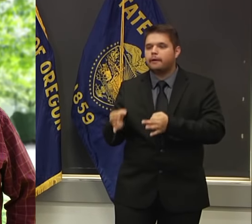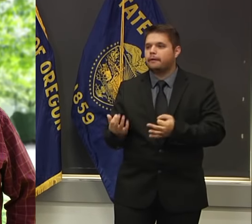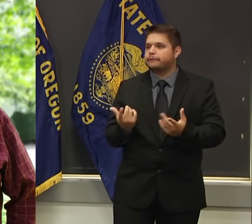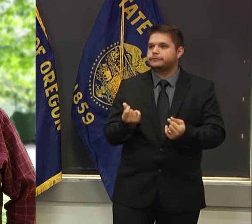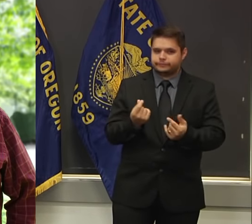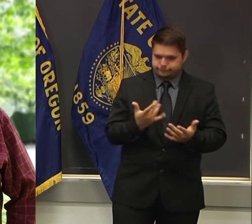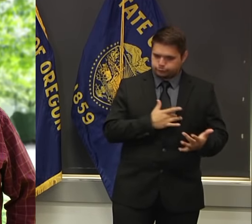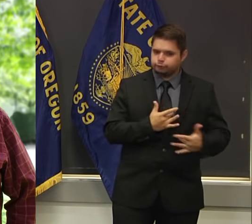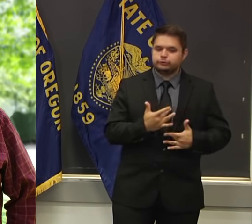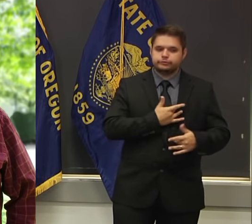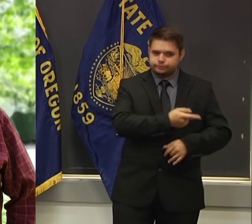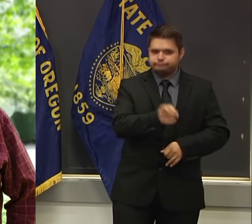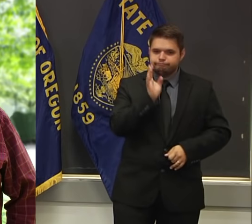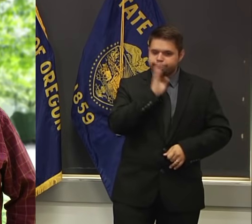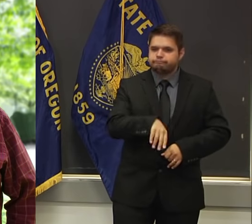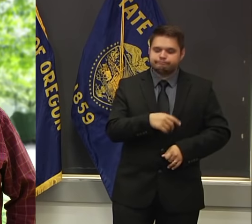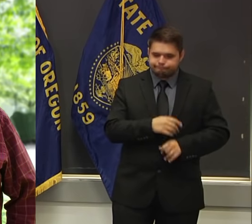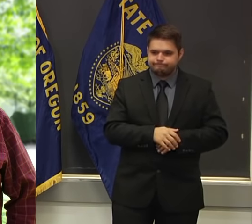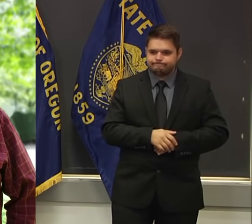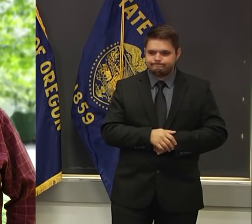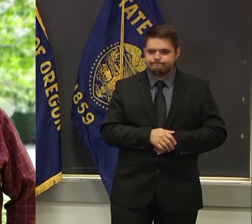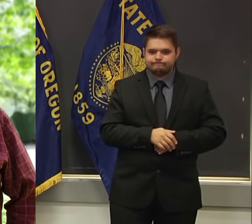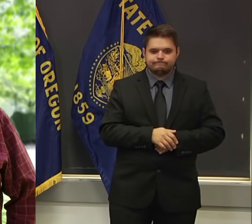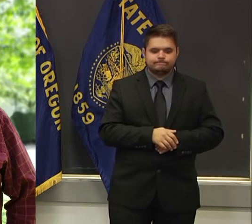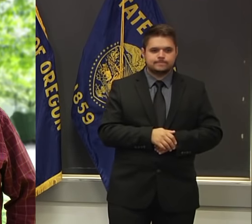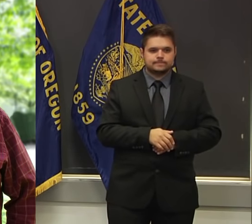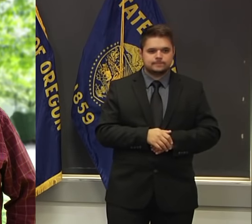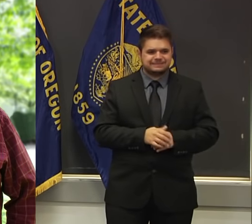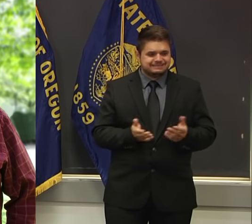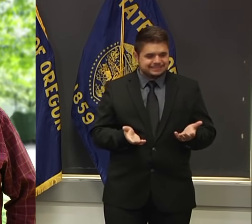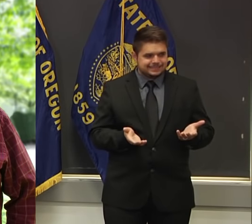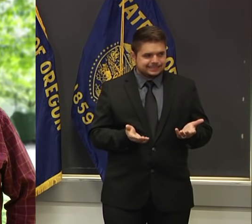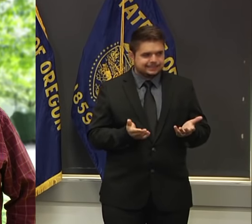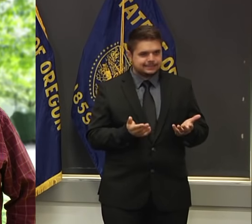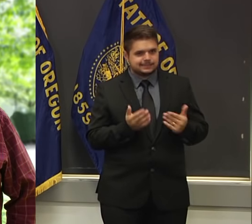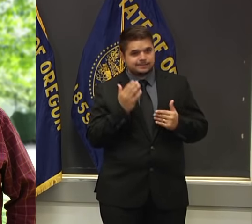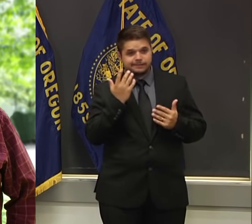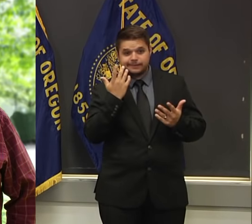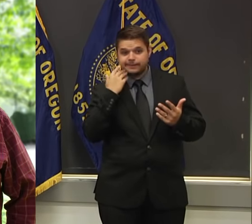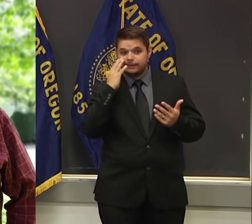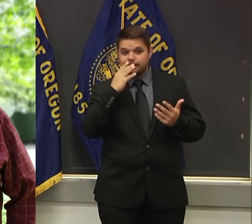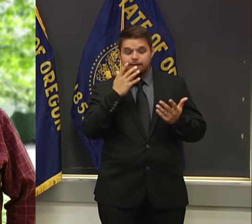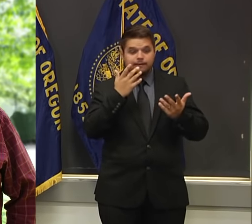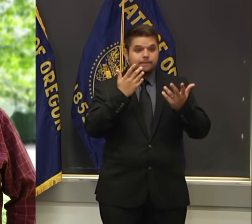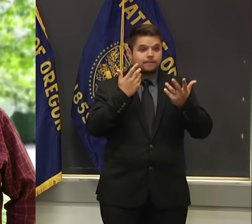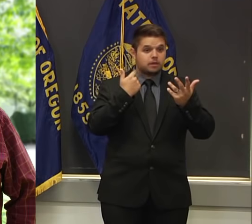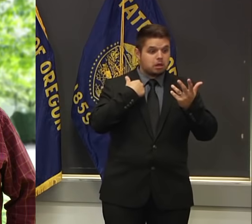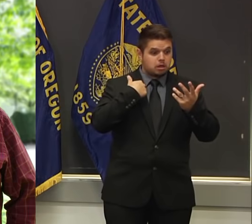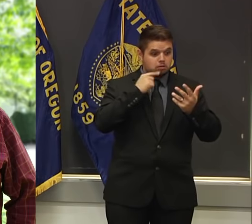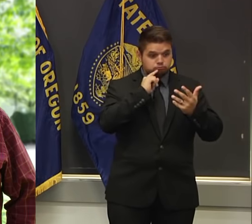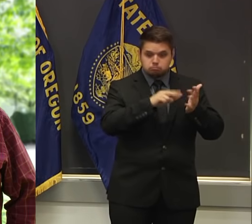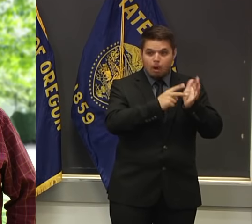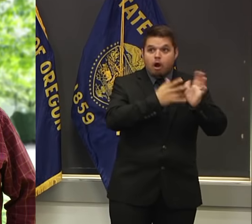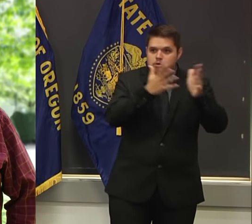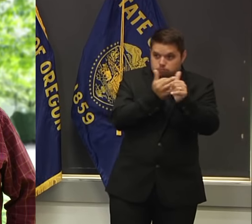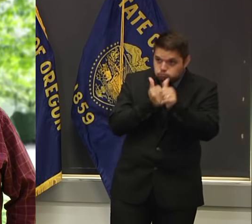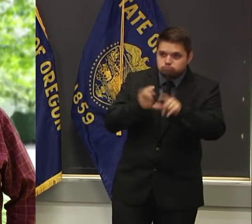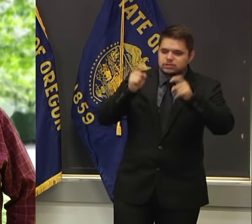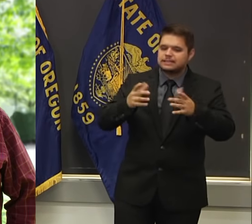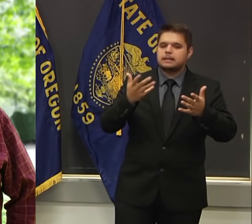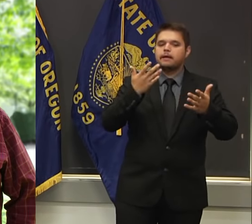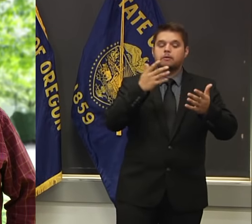That isn't likely to exceed the regulatory limit, so we're not talking about addressing this in an enforcement